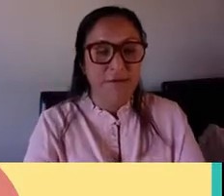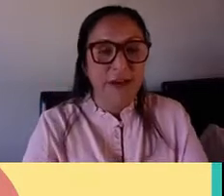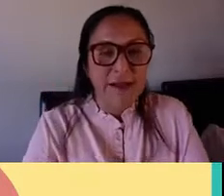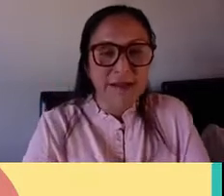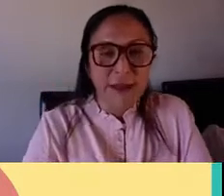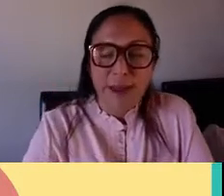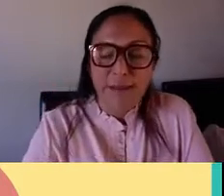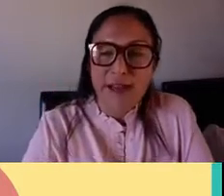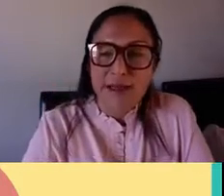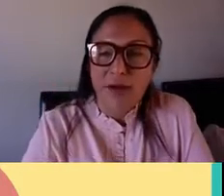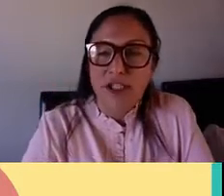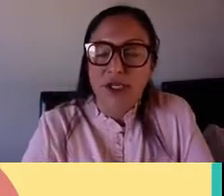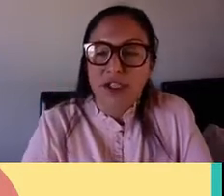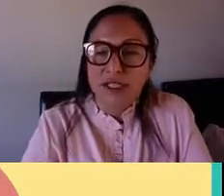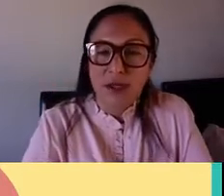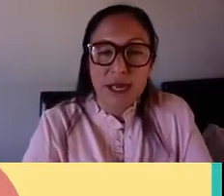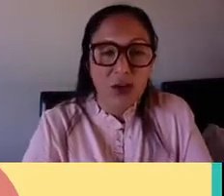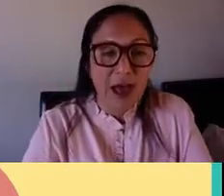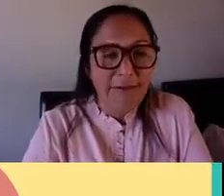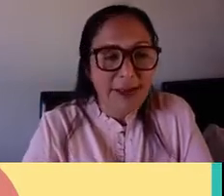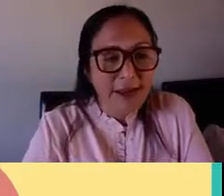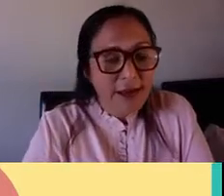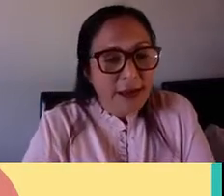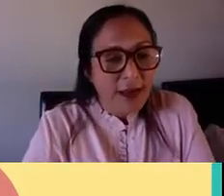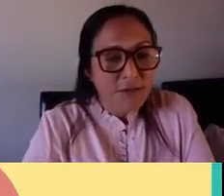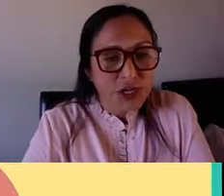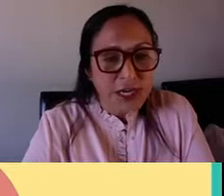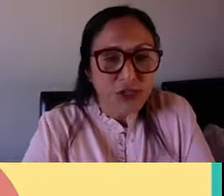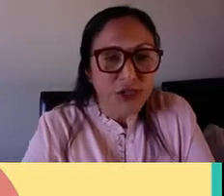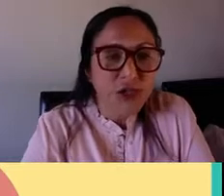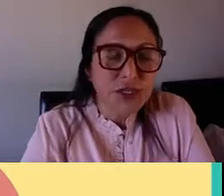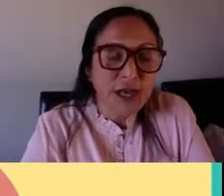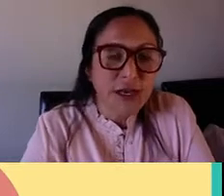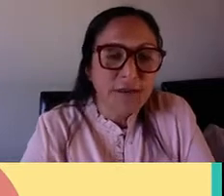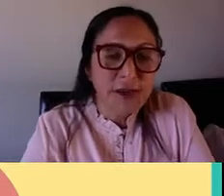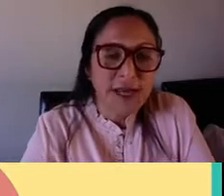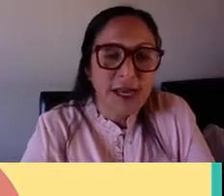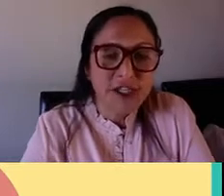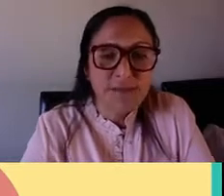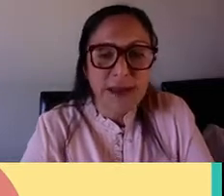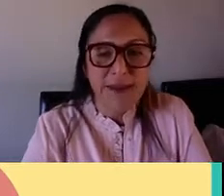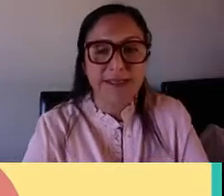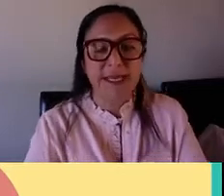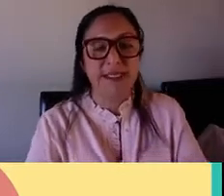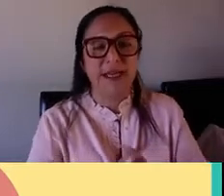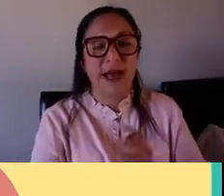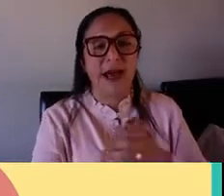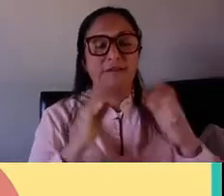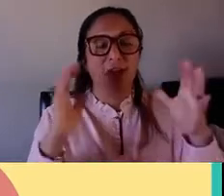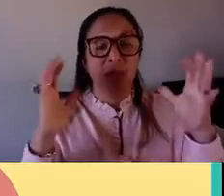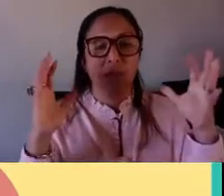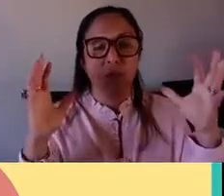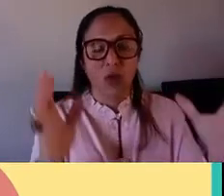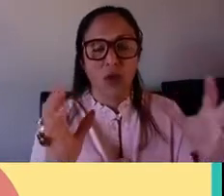Some facts about baby sign language, so just so that you have it. Gestural communication, babies tend to